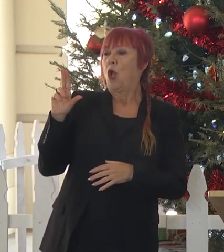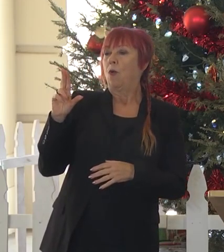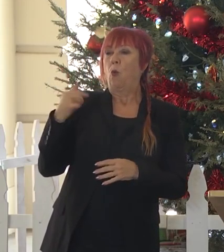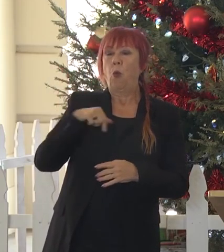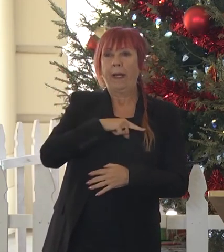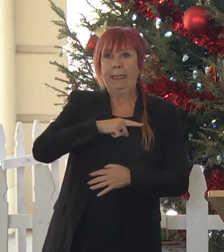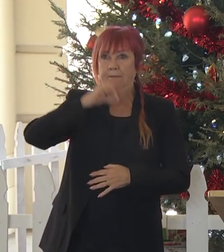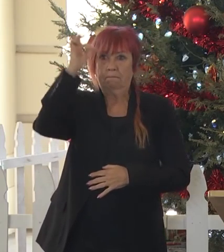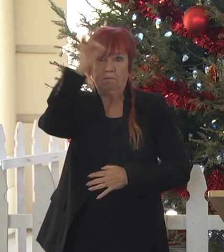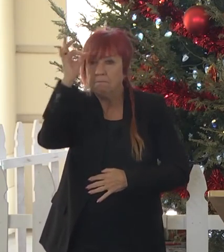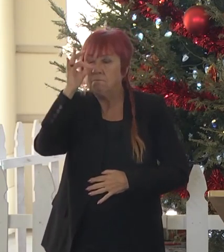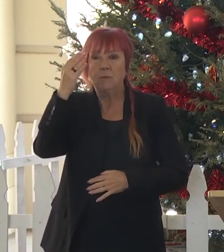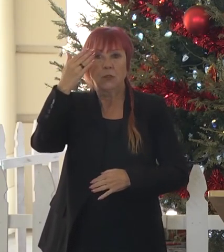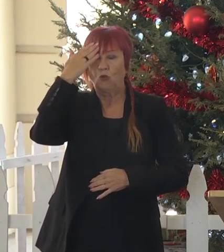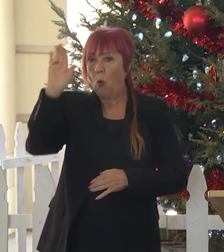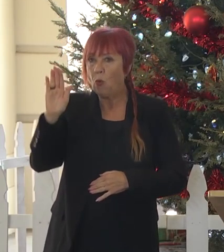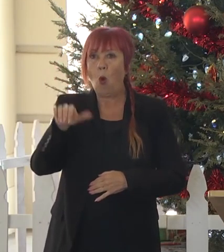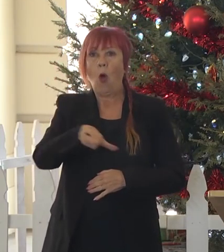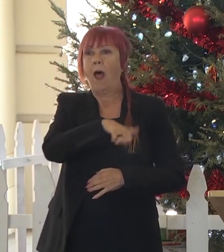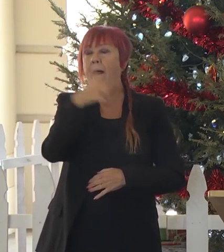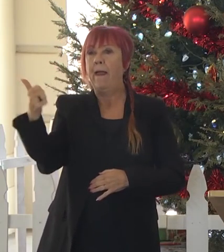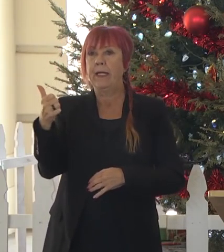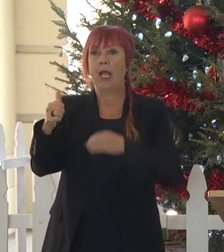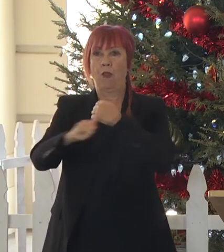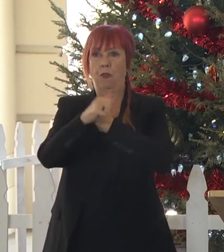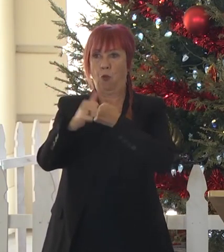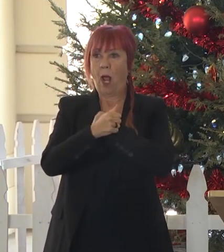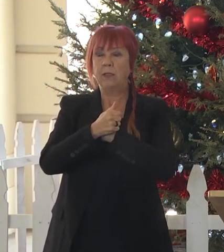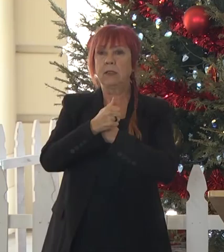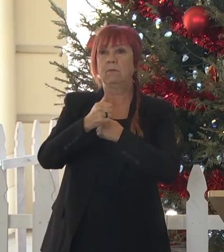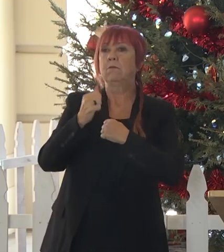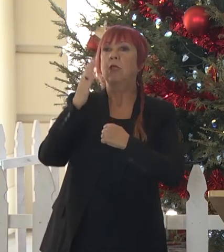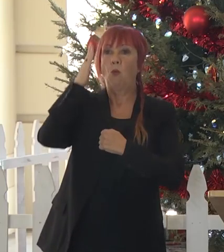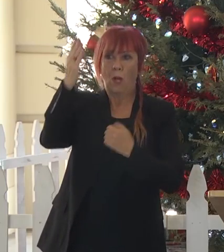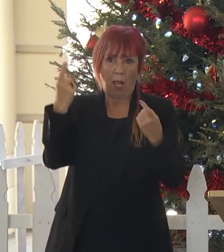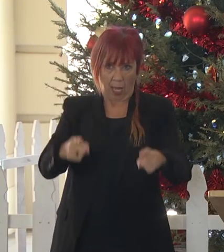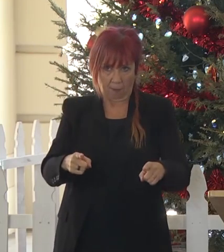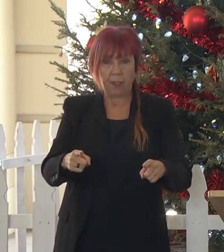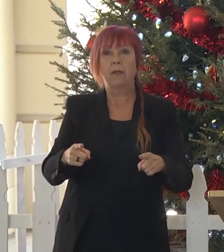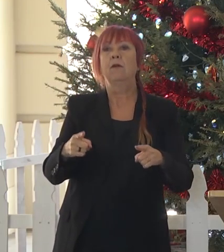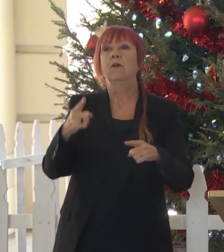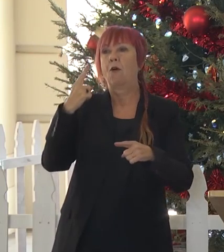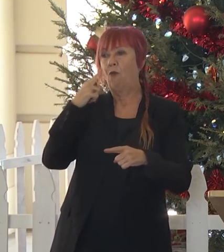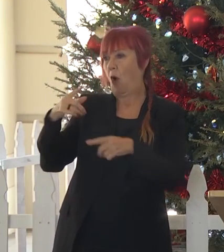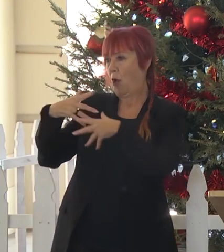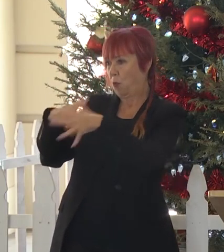of operation, but like I said earlier, we'll continue to make that assessment up to and through the parade.